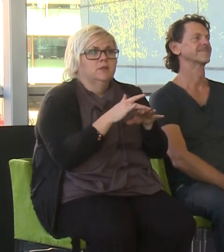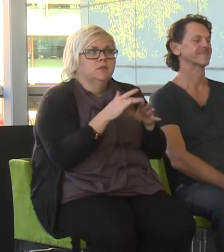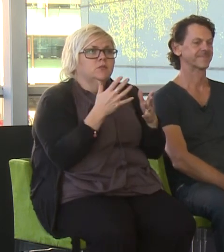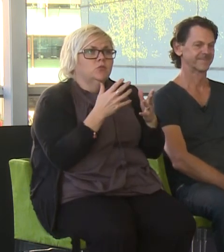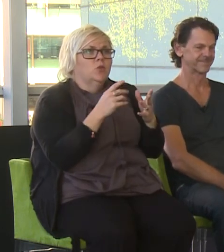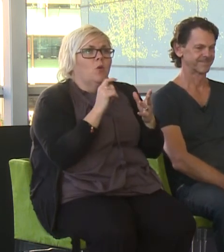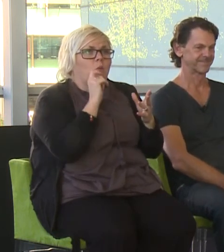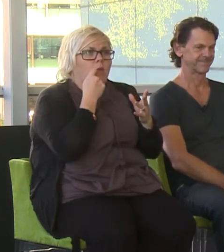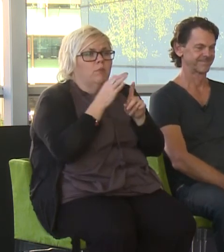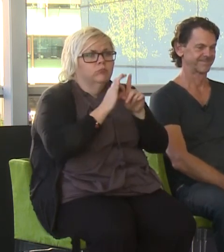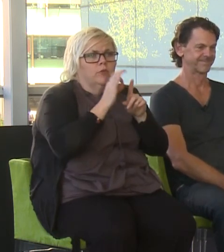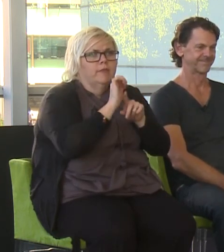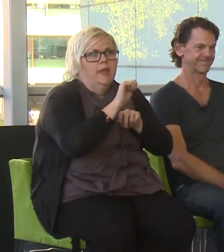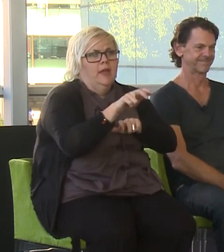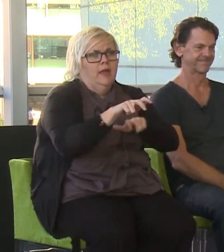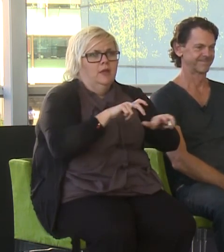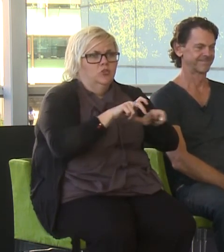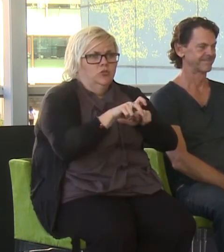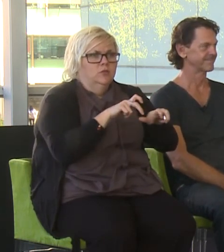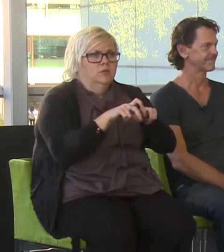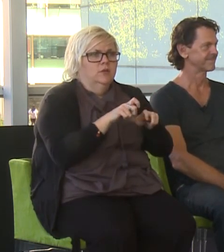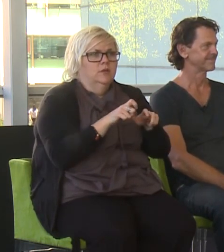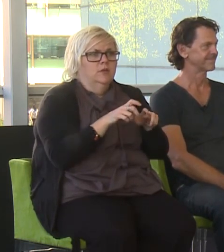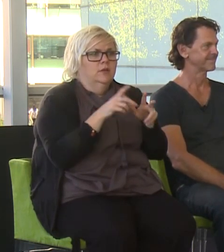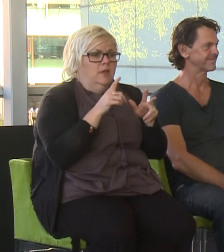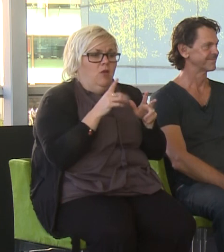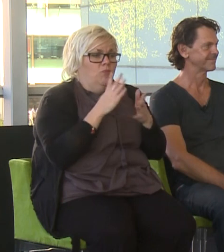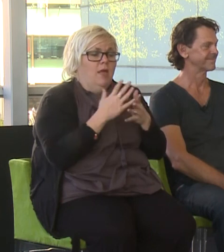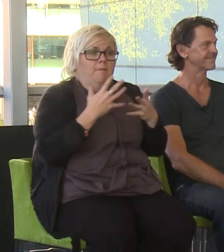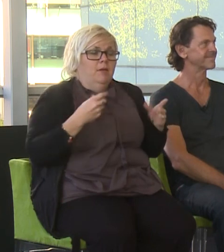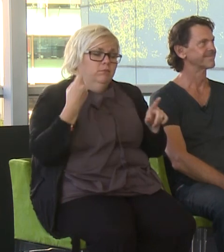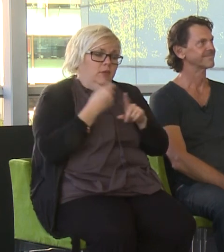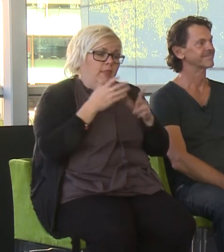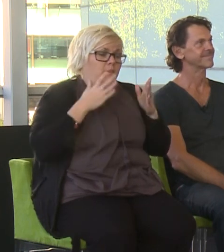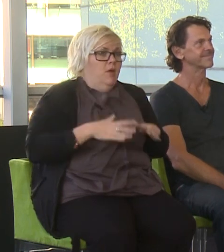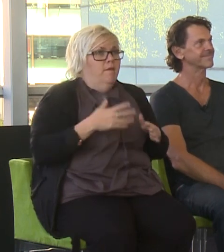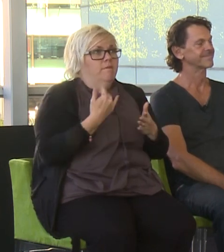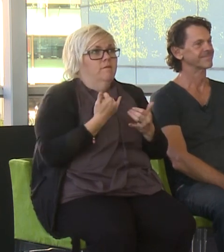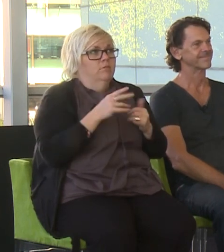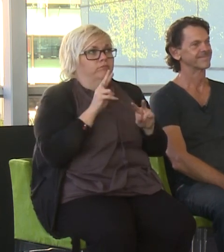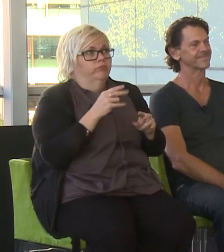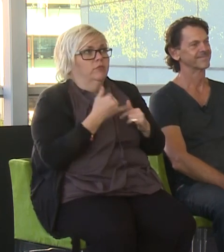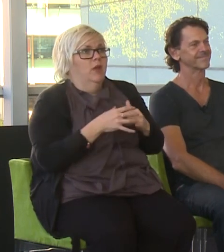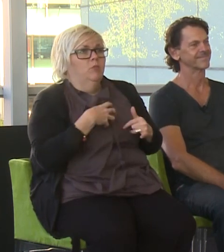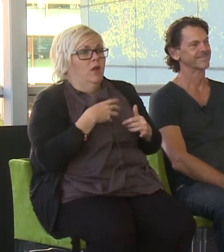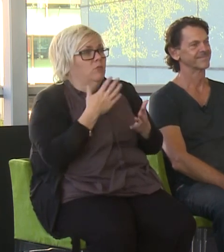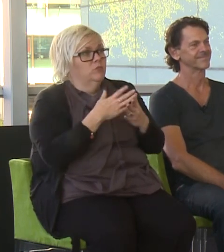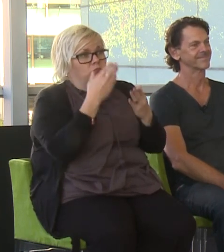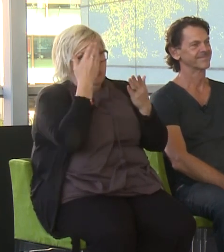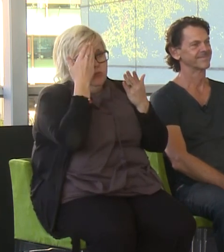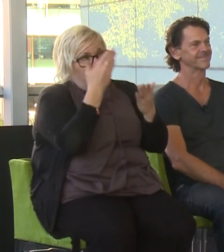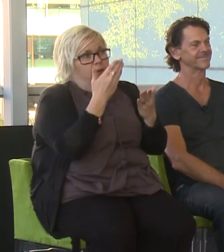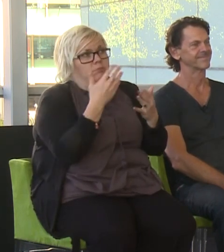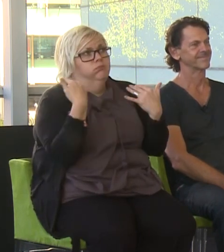on take, despite the punishment their body receive, it's impressive, and I have nothing but respect for their dedication